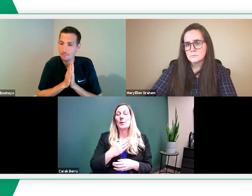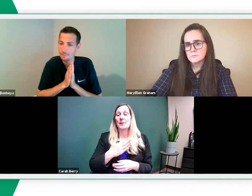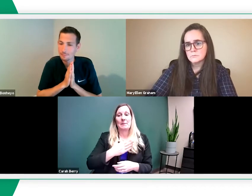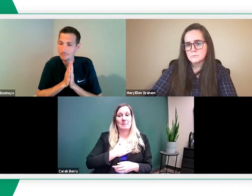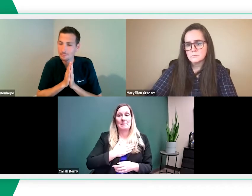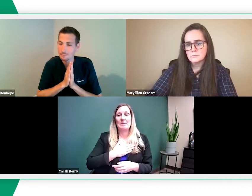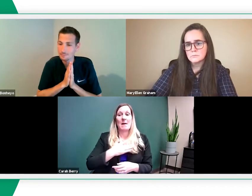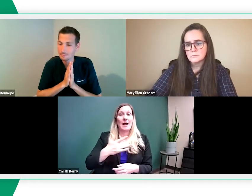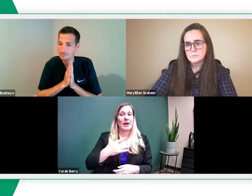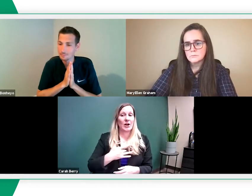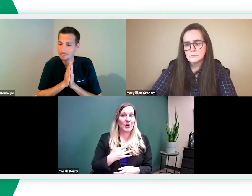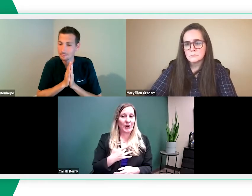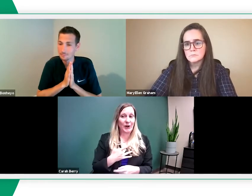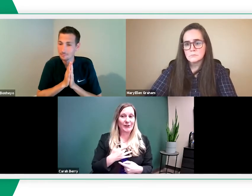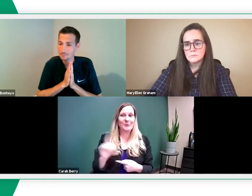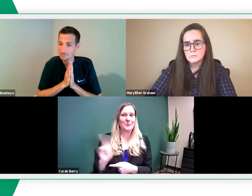age? What do you think?